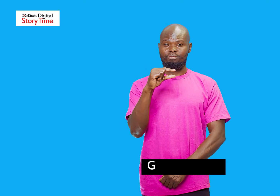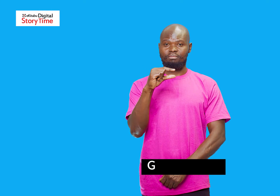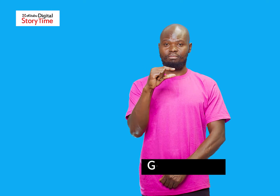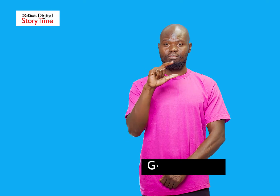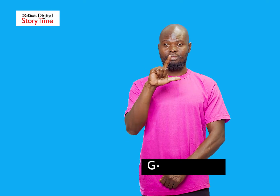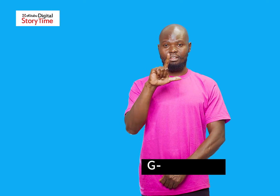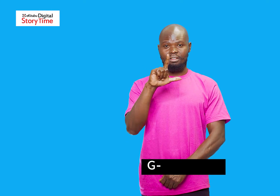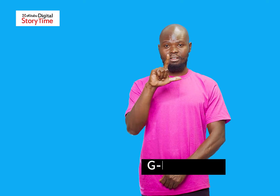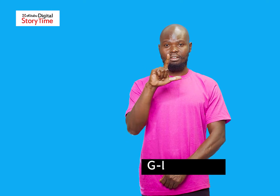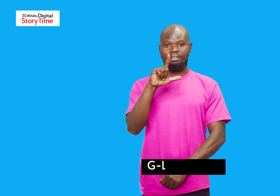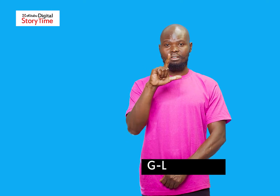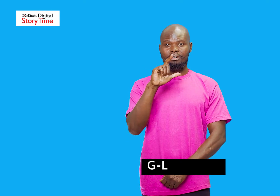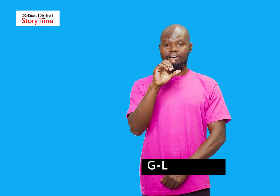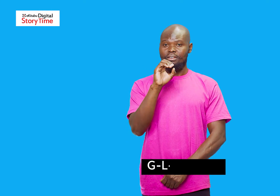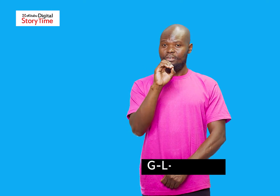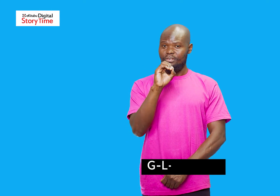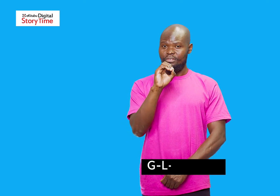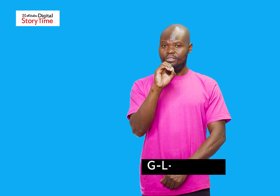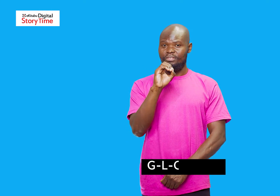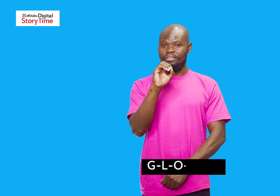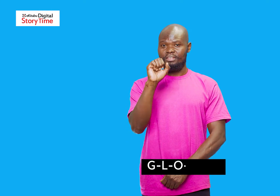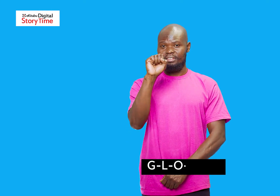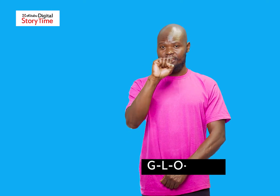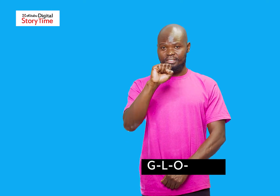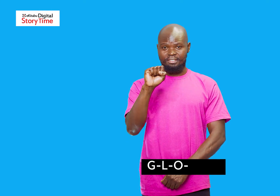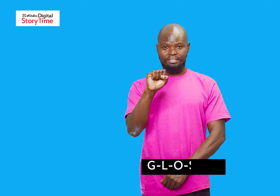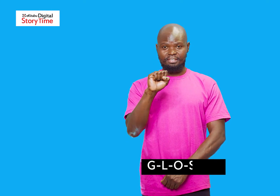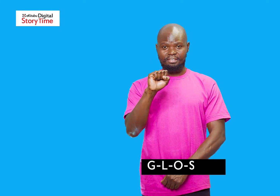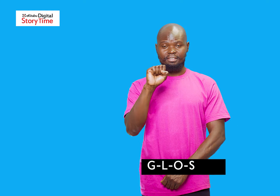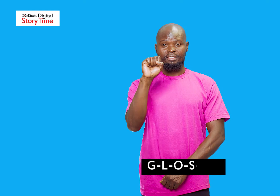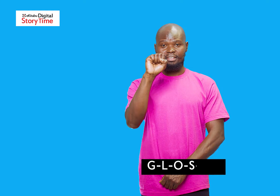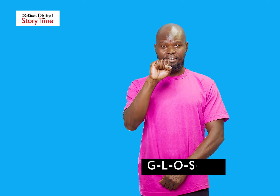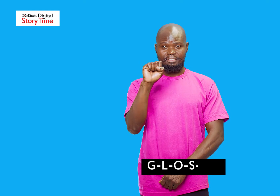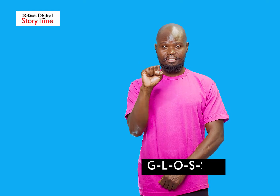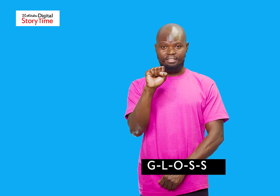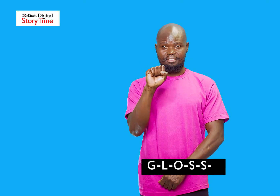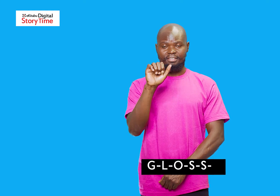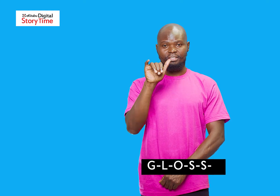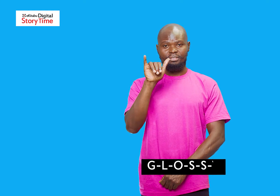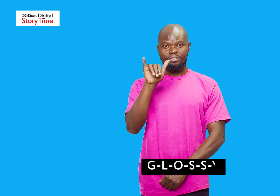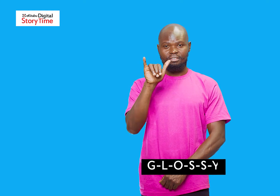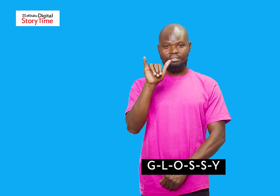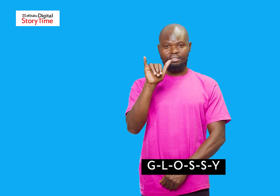G L O S S